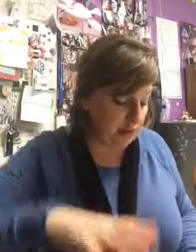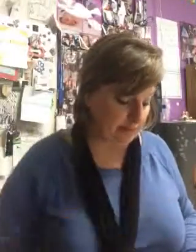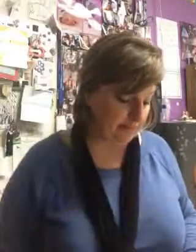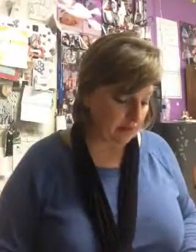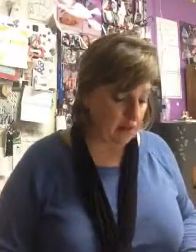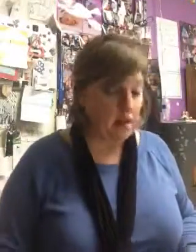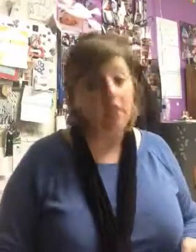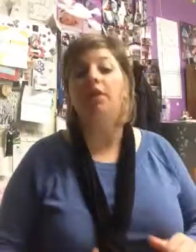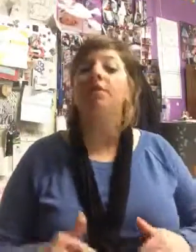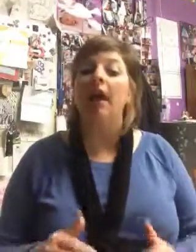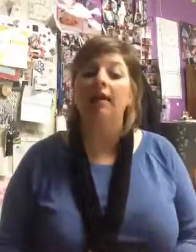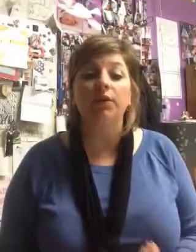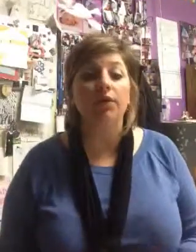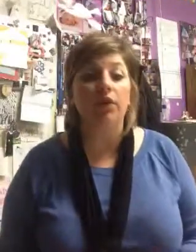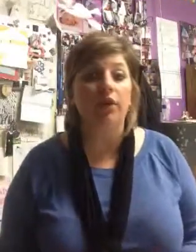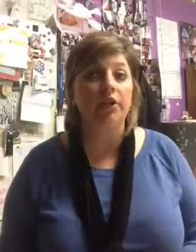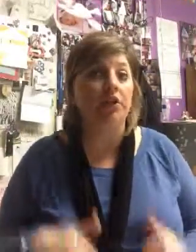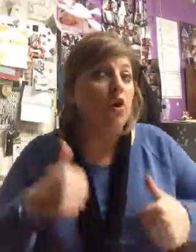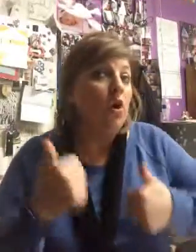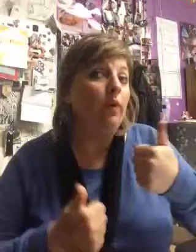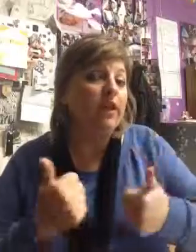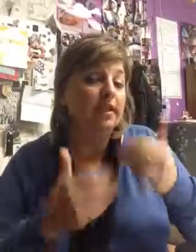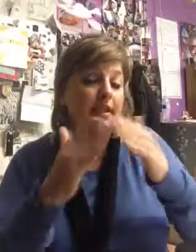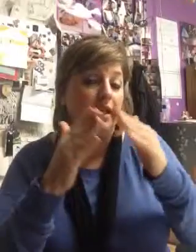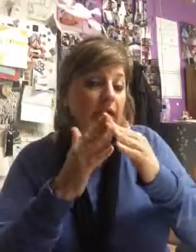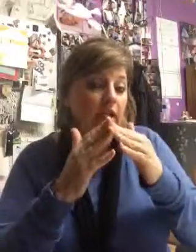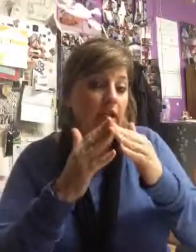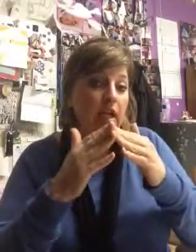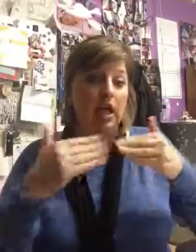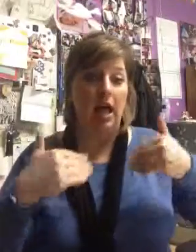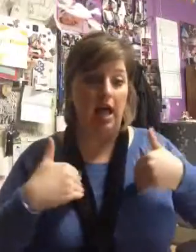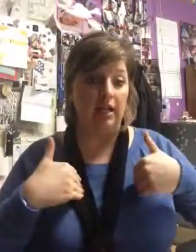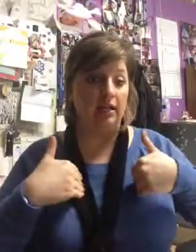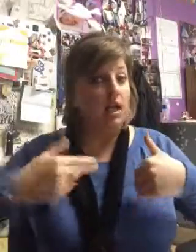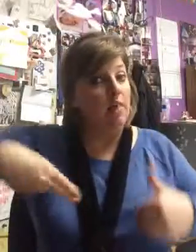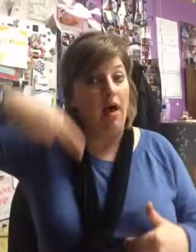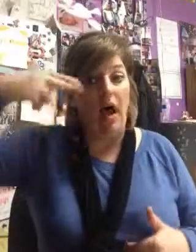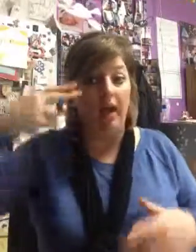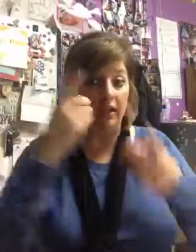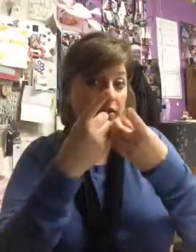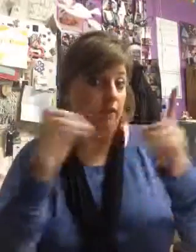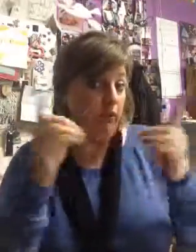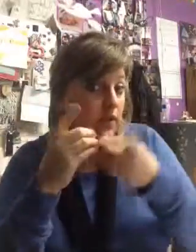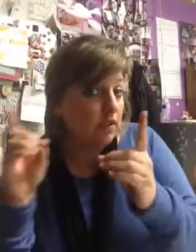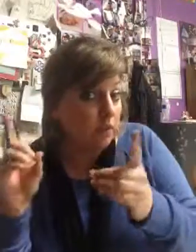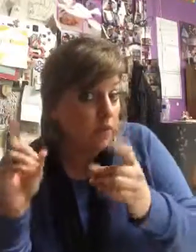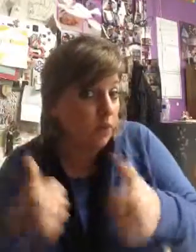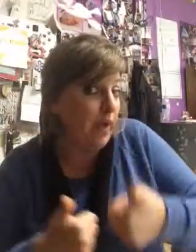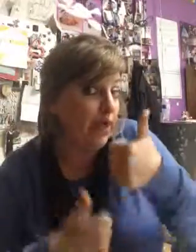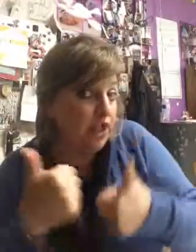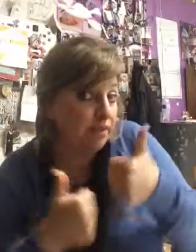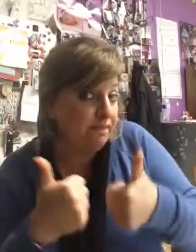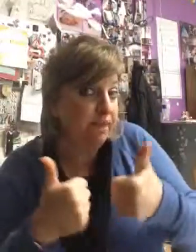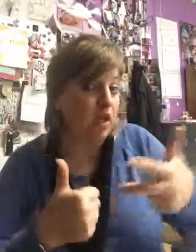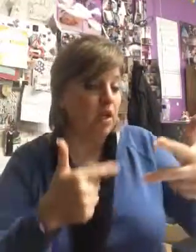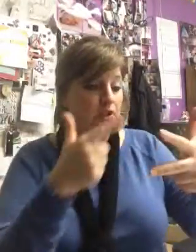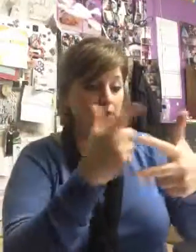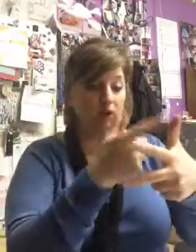raised. And then you would ask a rhetorical question. Which city has the highest divorce? Which? So you would start